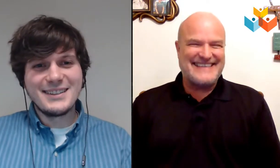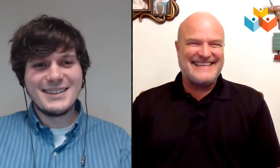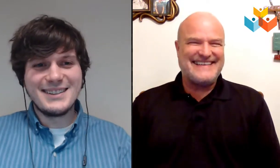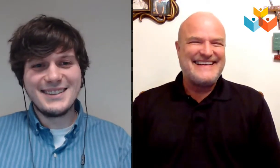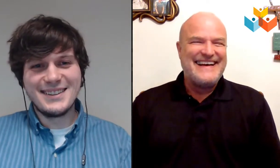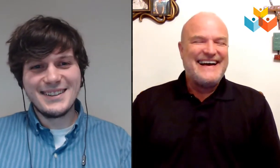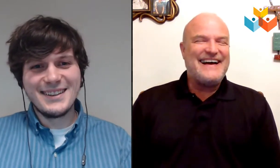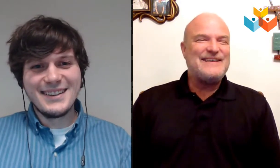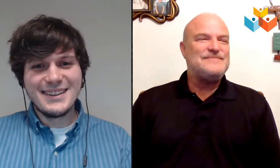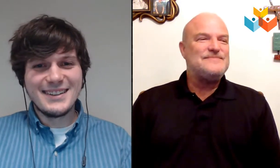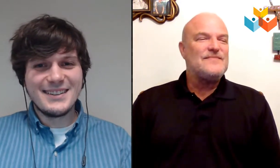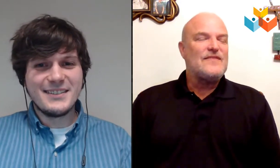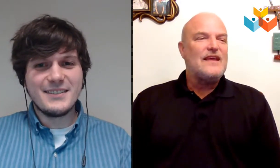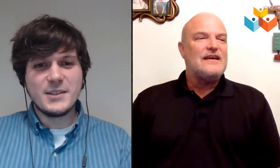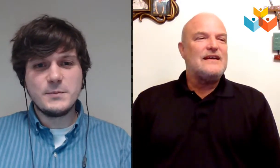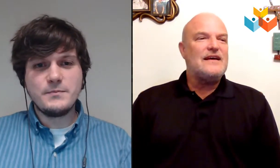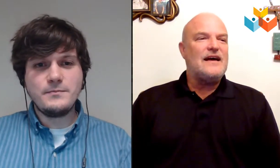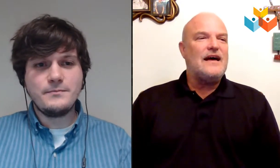Yes.